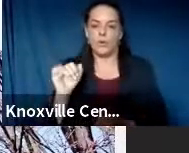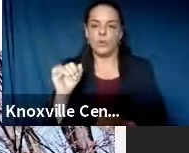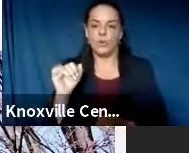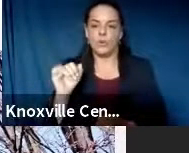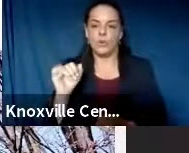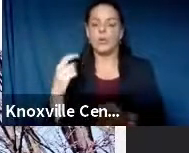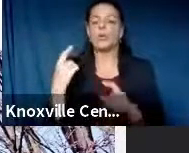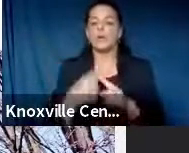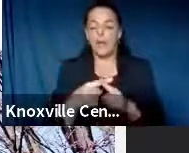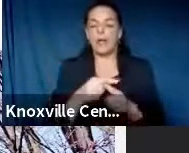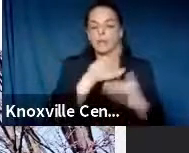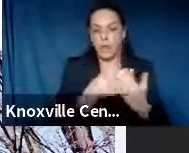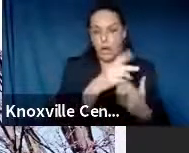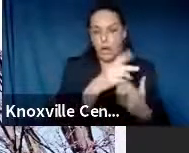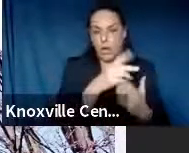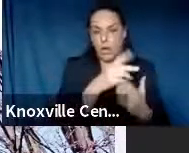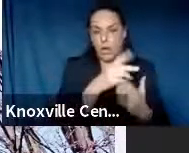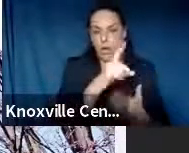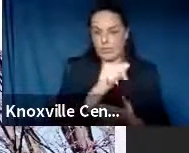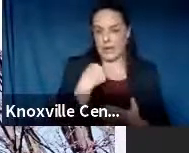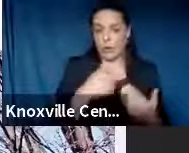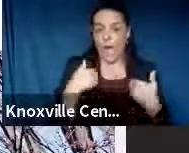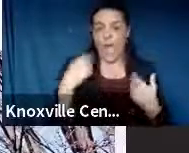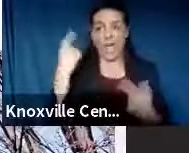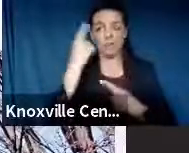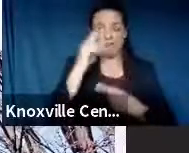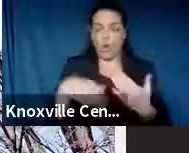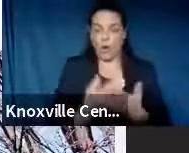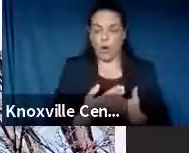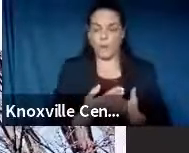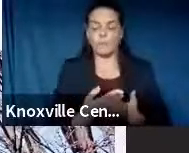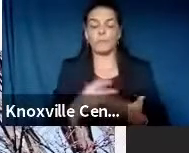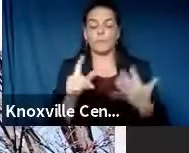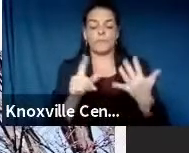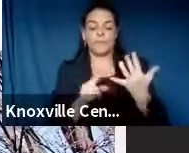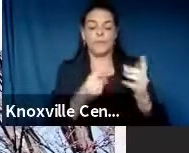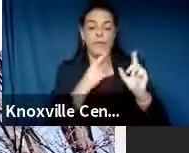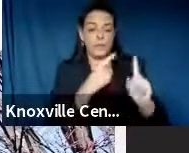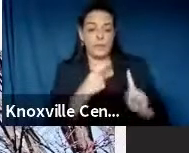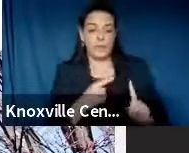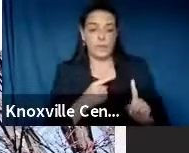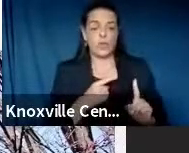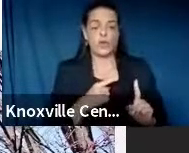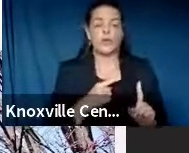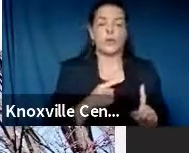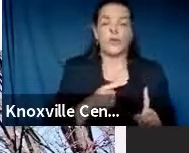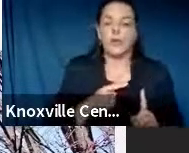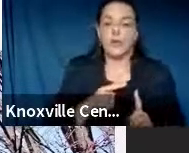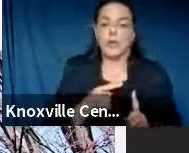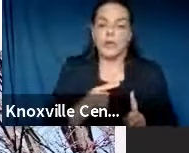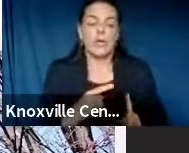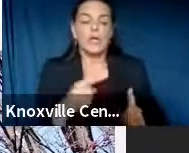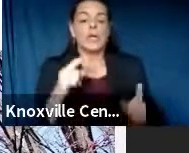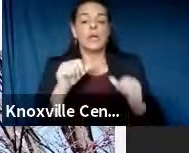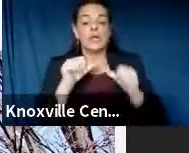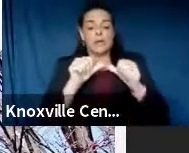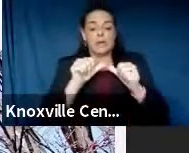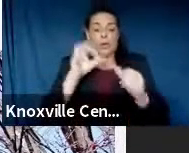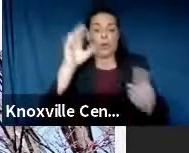all of the data into consideration. Our fifth benchmark, sustained or